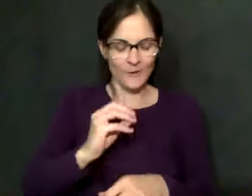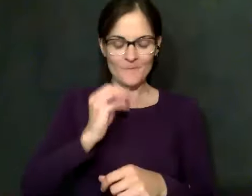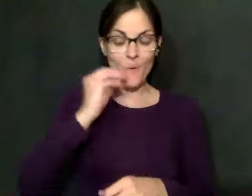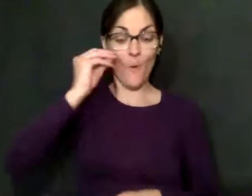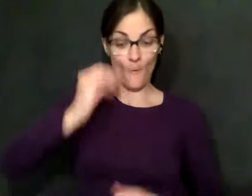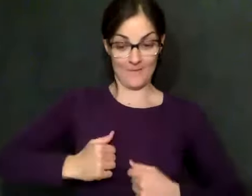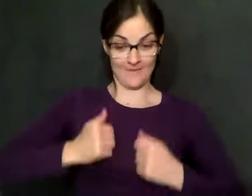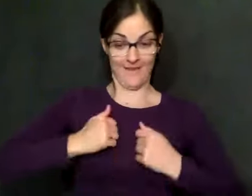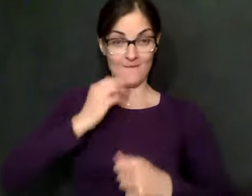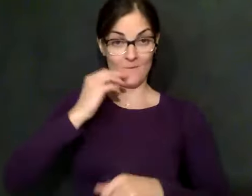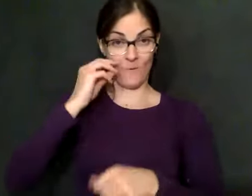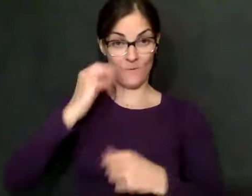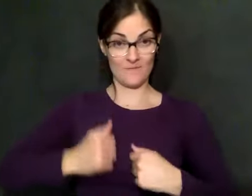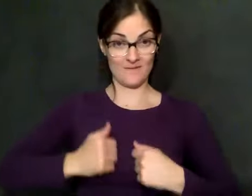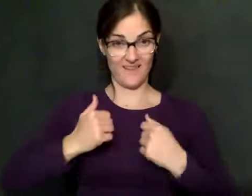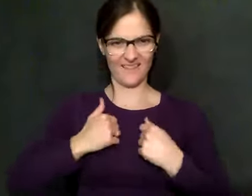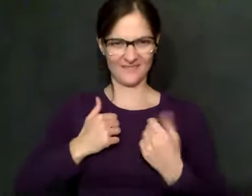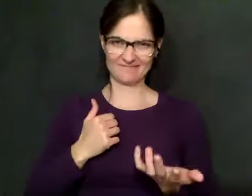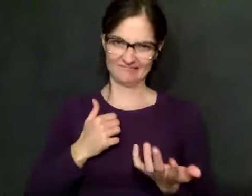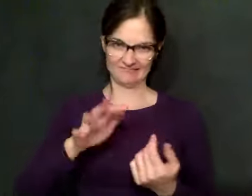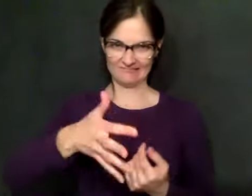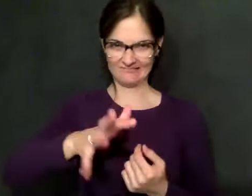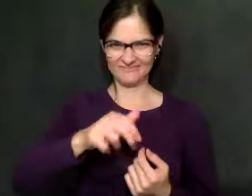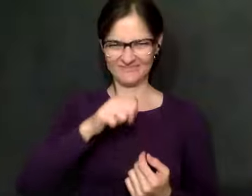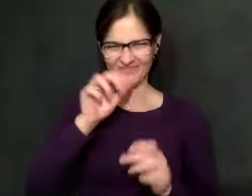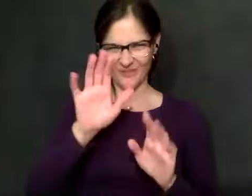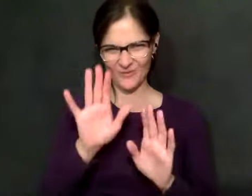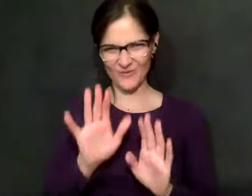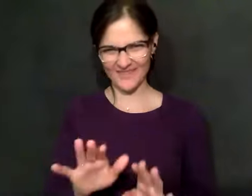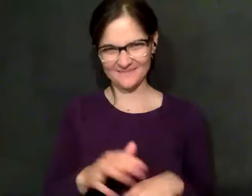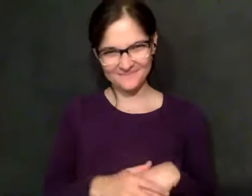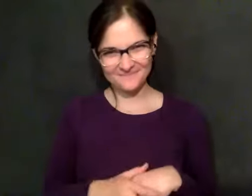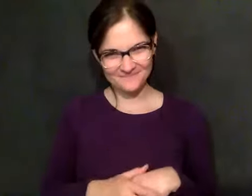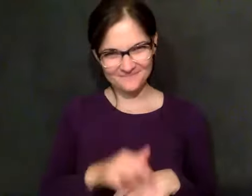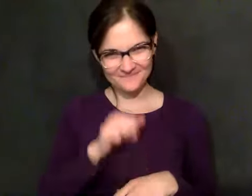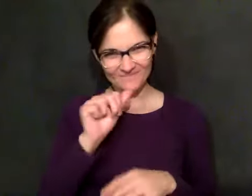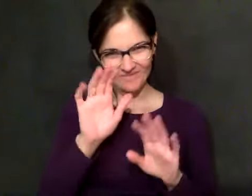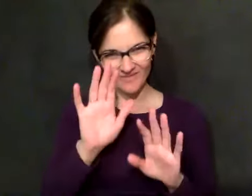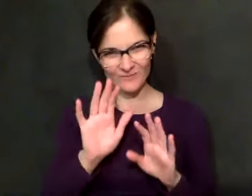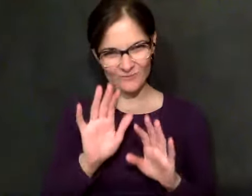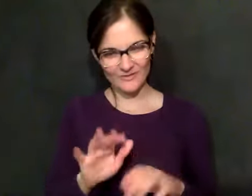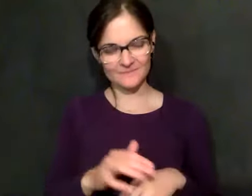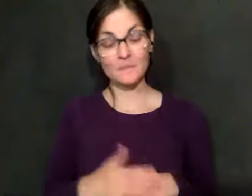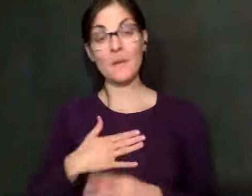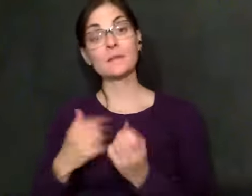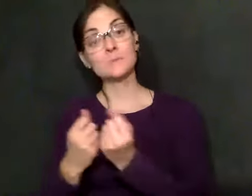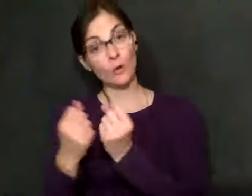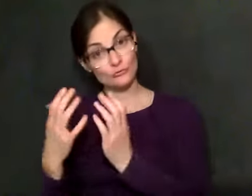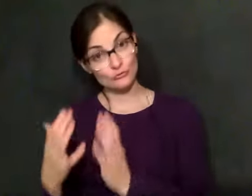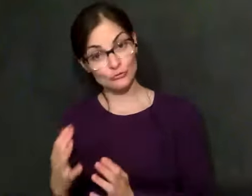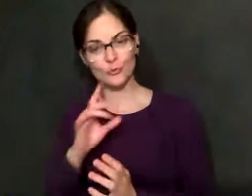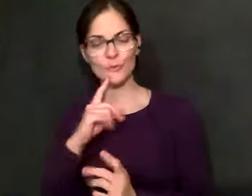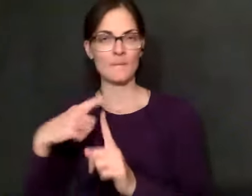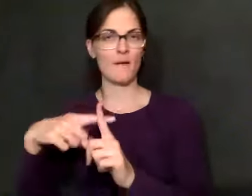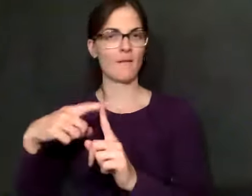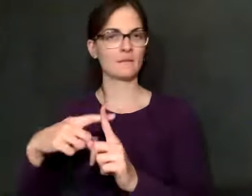Really, I think we'd burnt all the bridges. My sponsor really hoped that I would find my way through the 12 steps